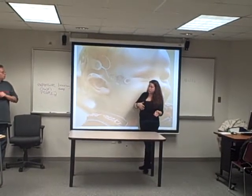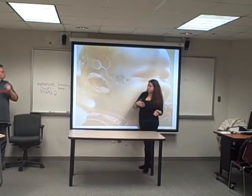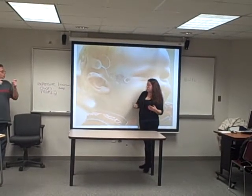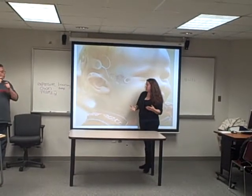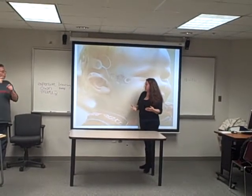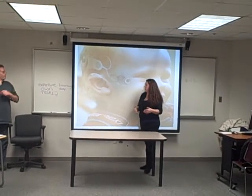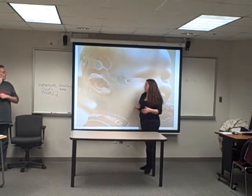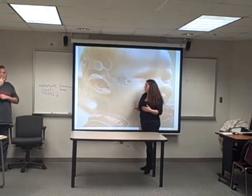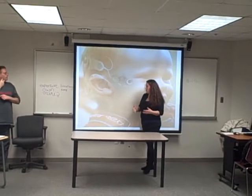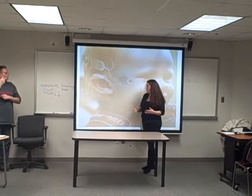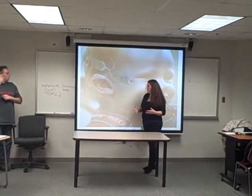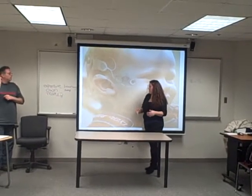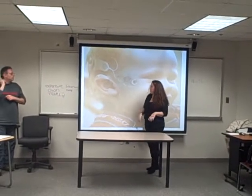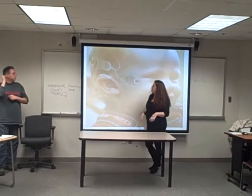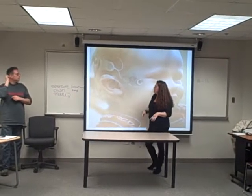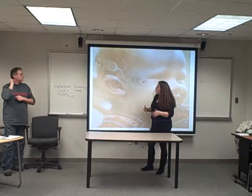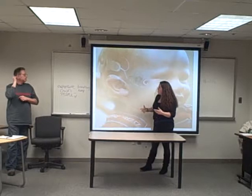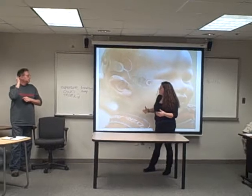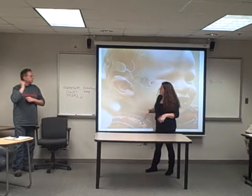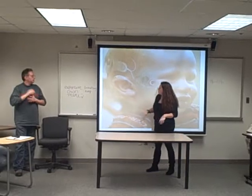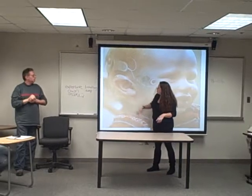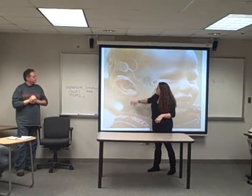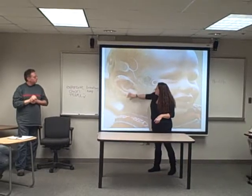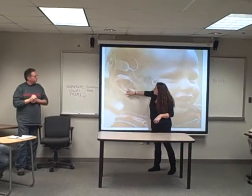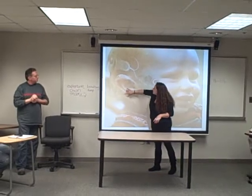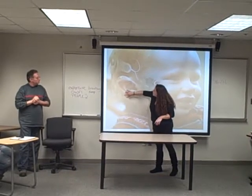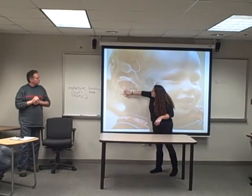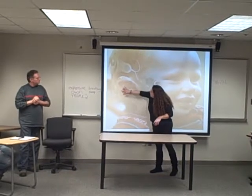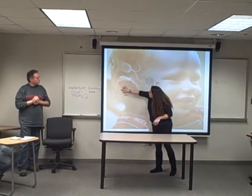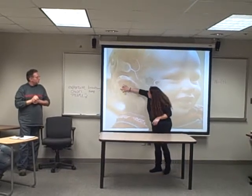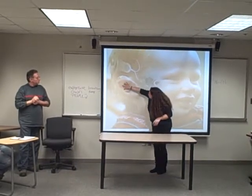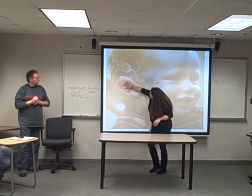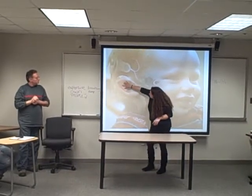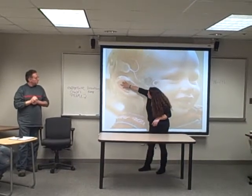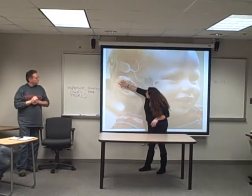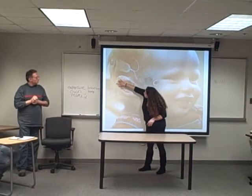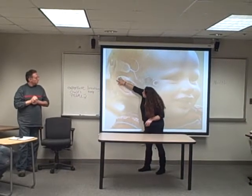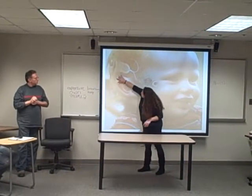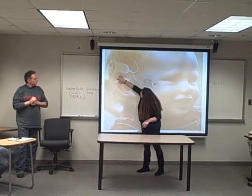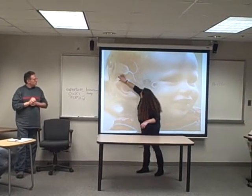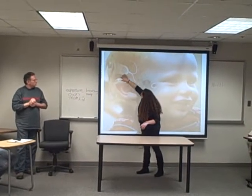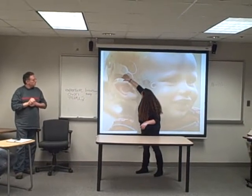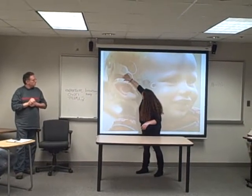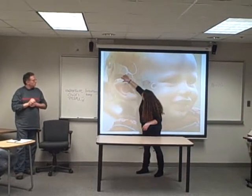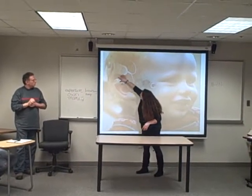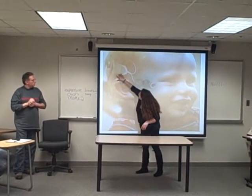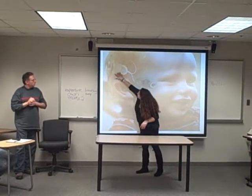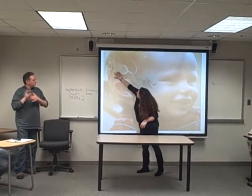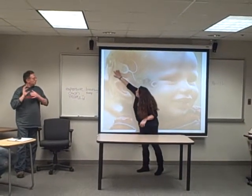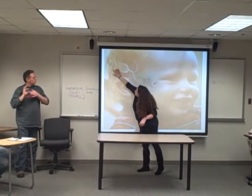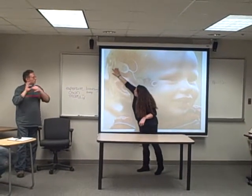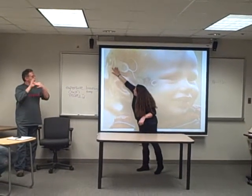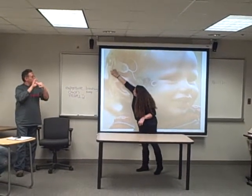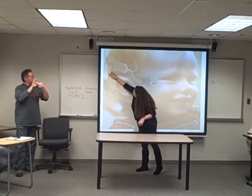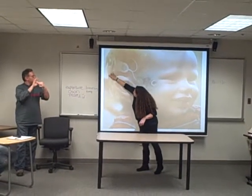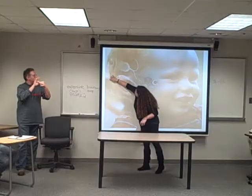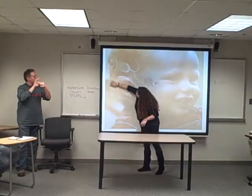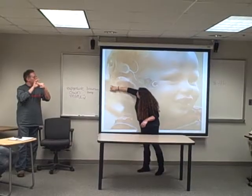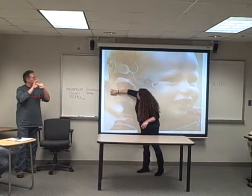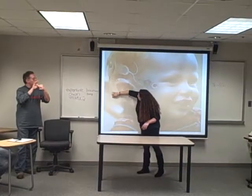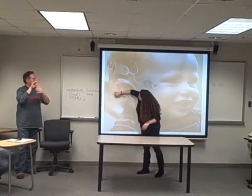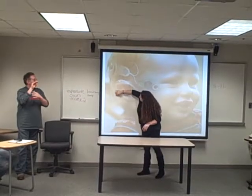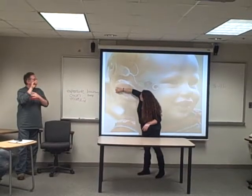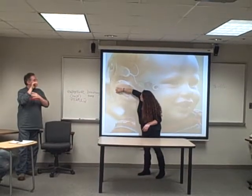volume, the frequency, the program of the implant. And then up here is attached to a magnet.